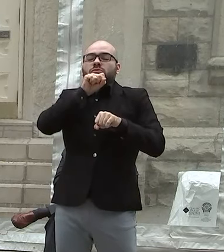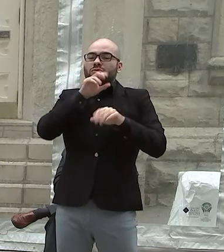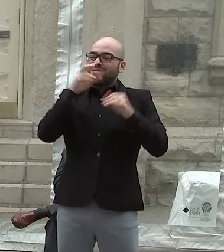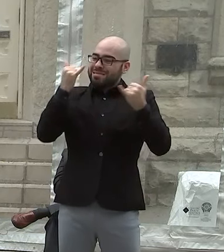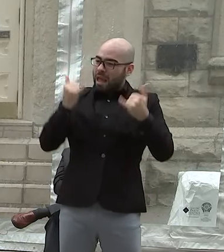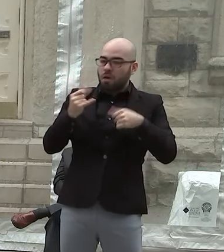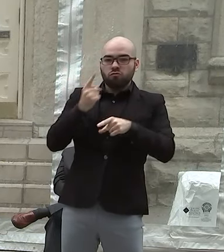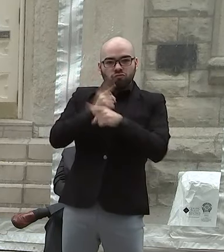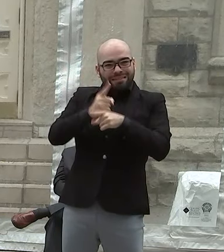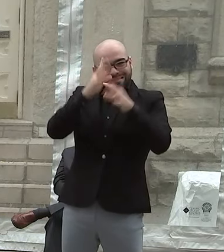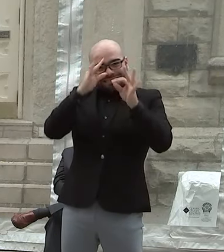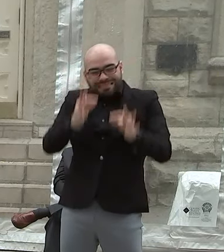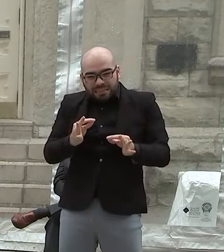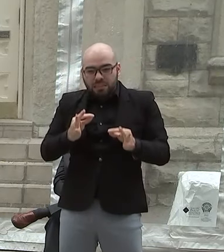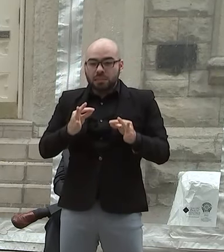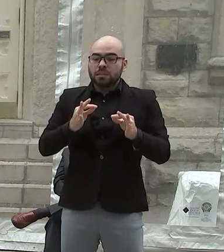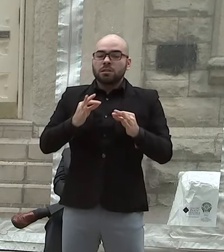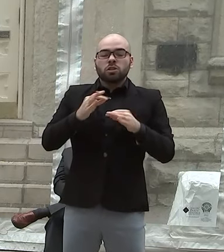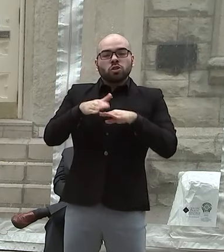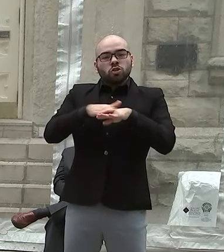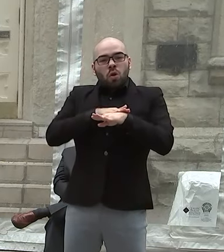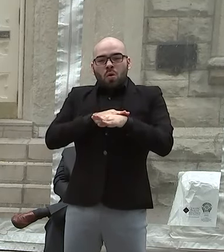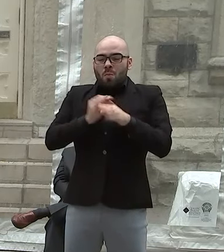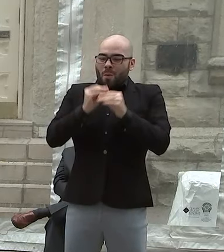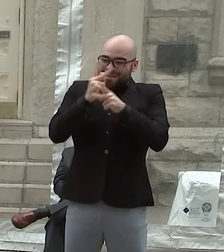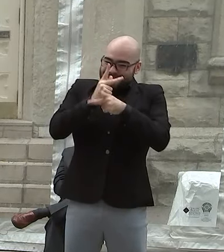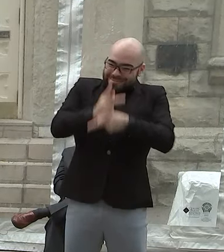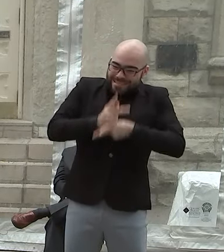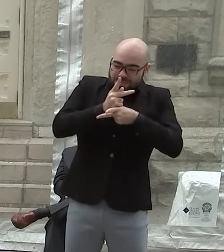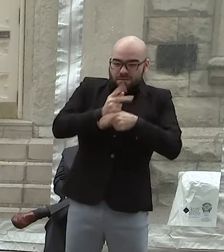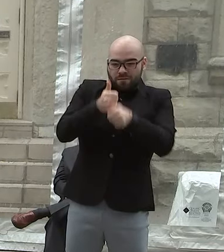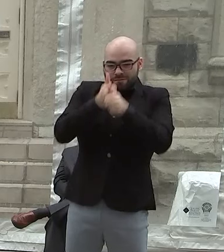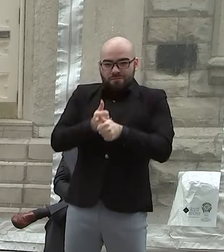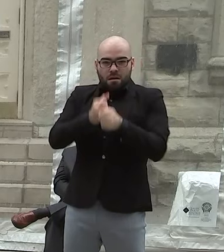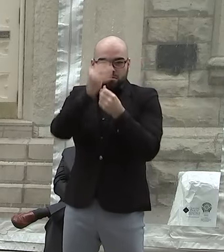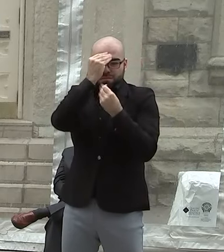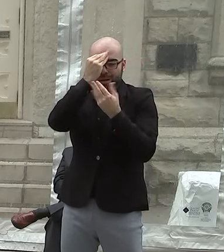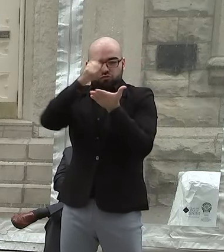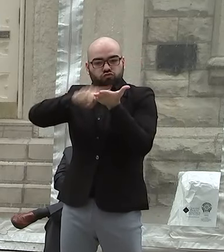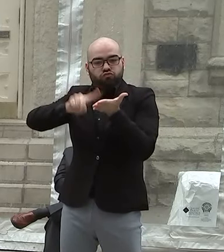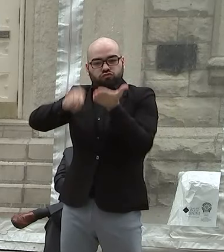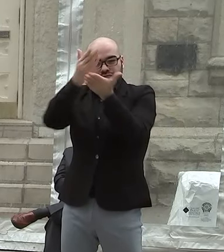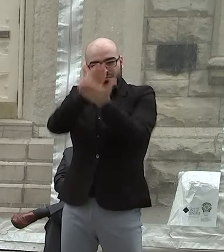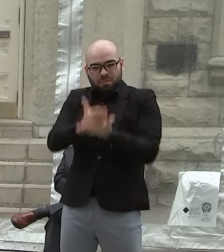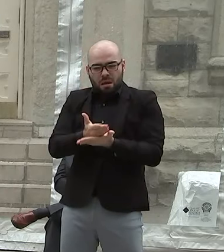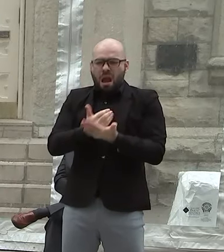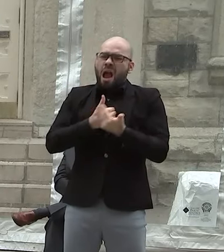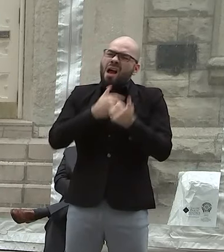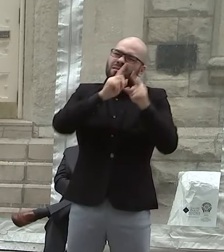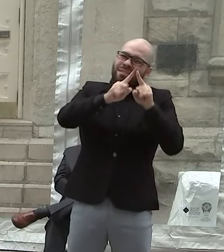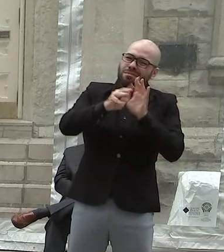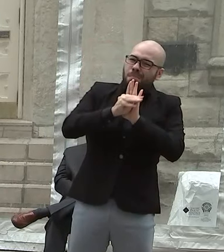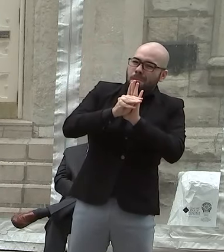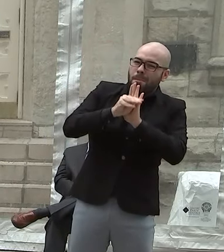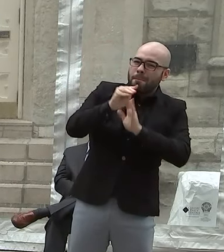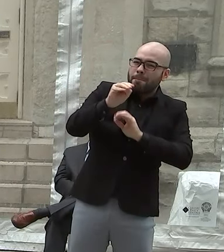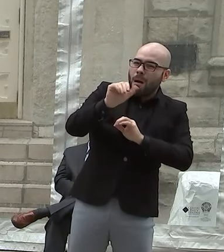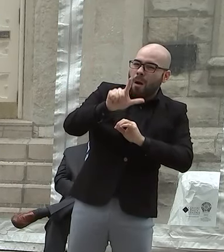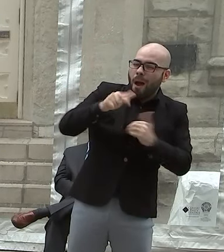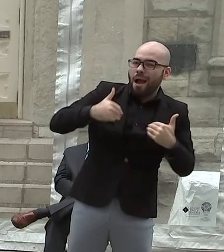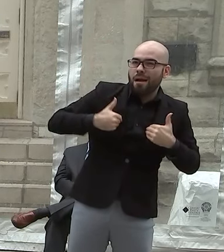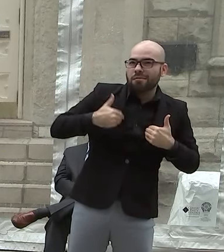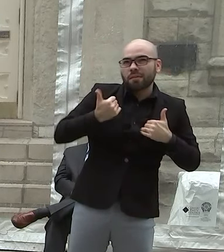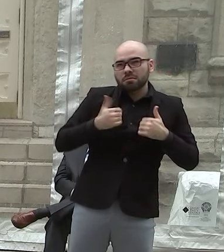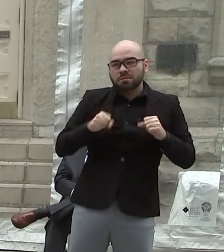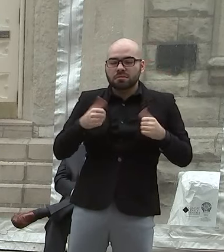thing to be thinking about this carefully in a data-driven way. There are a number of models out there, and I think it's actually, to me, one of the